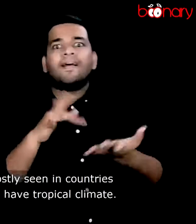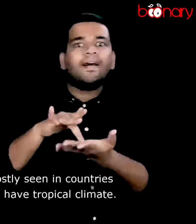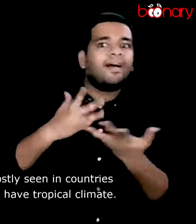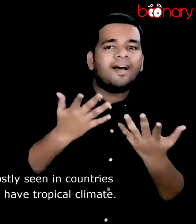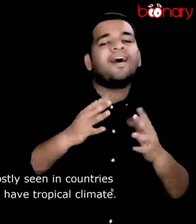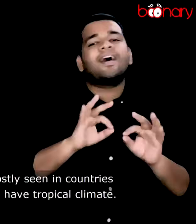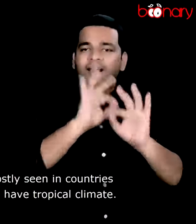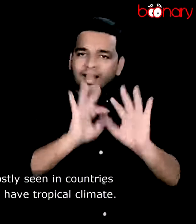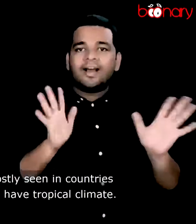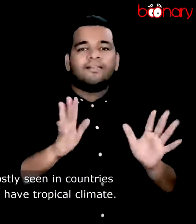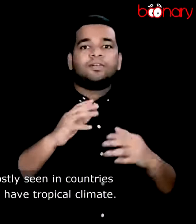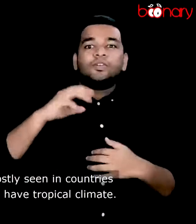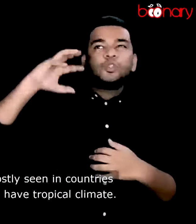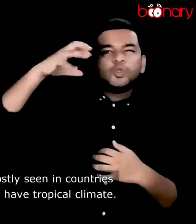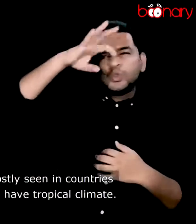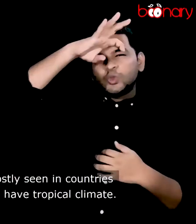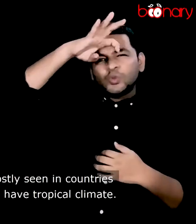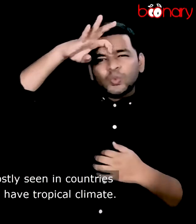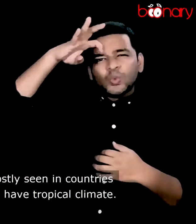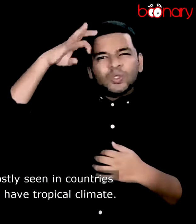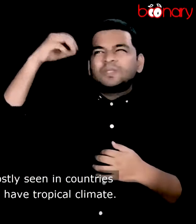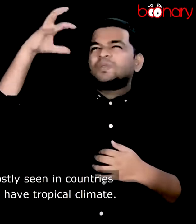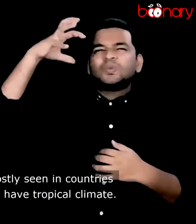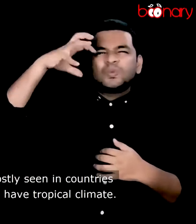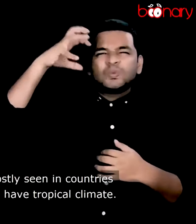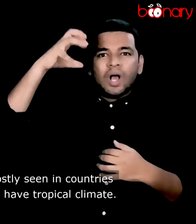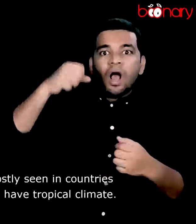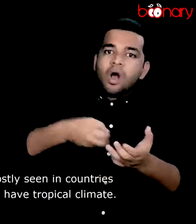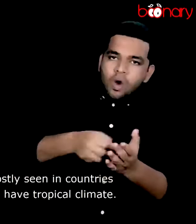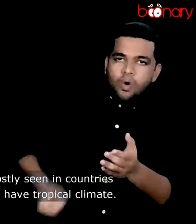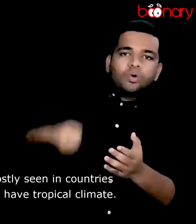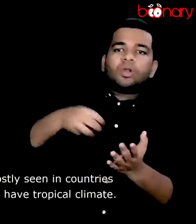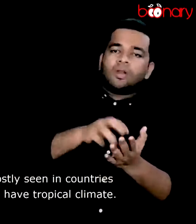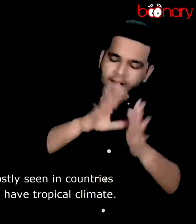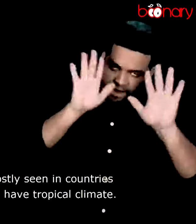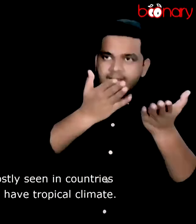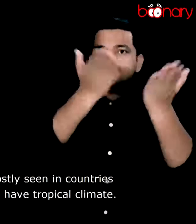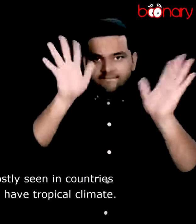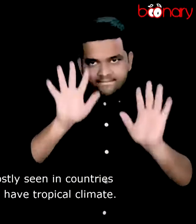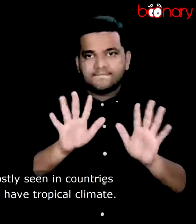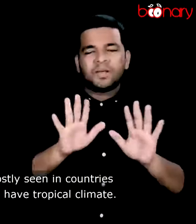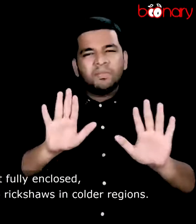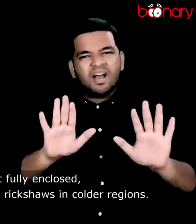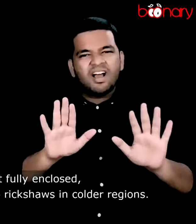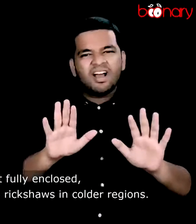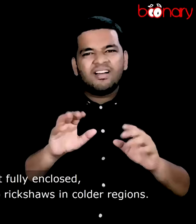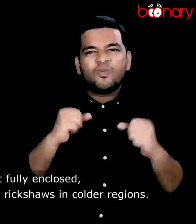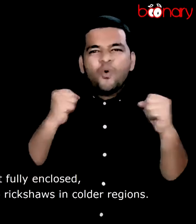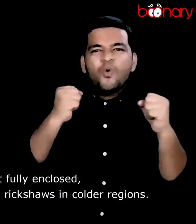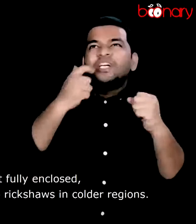auto rickshaw is mostly seen in countries around the world which have tropical climate. As these are not